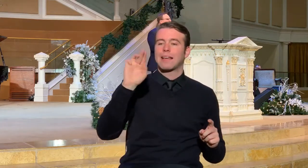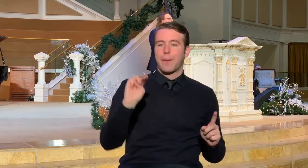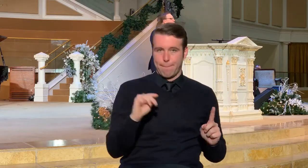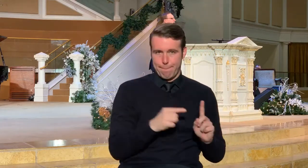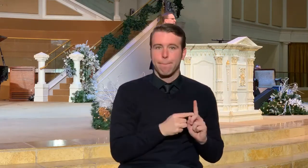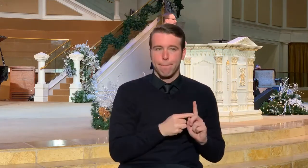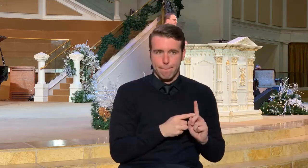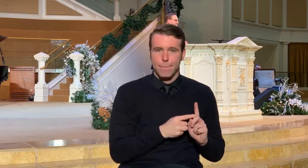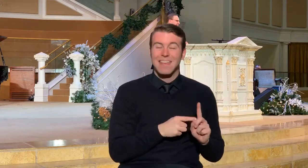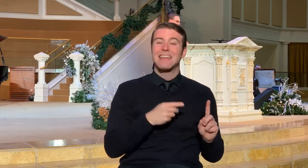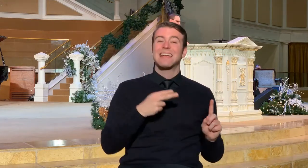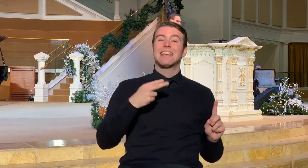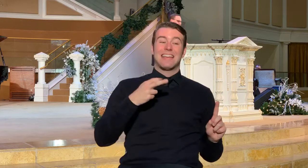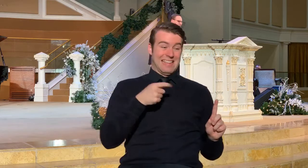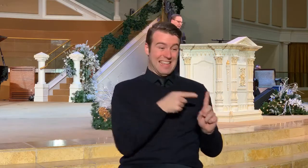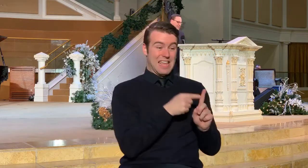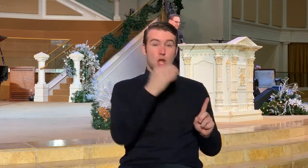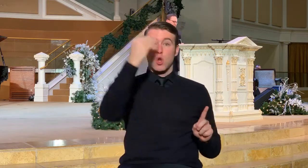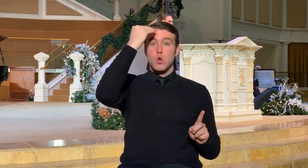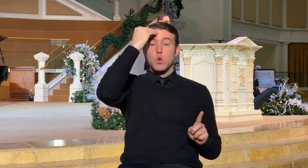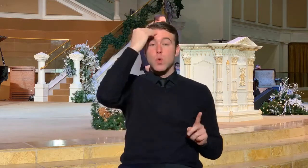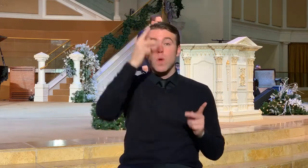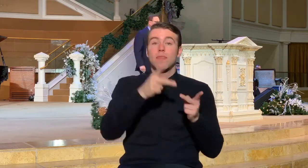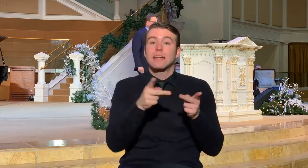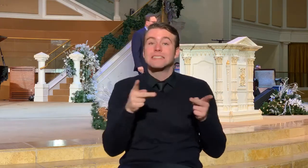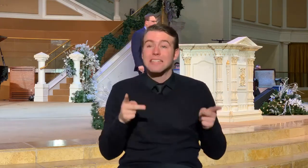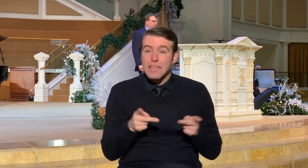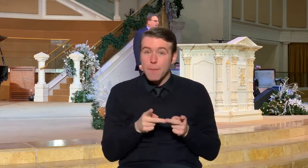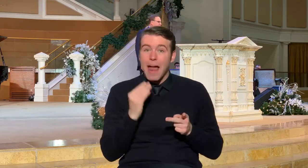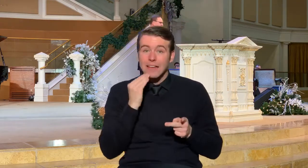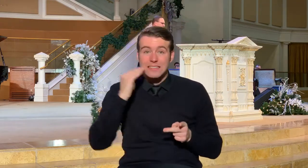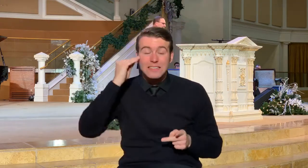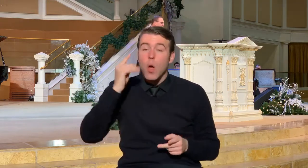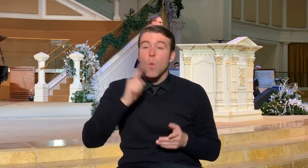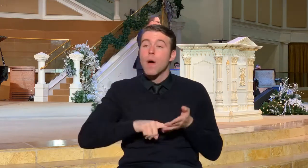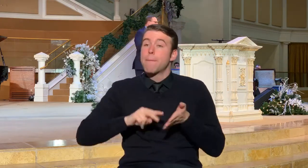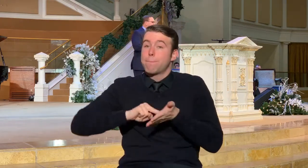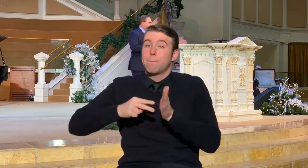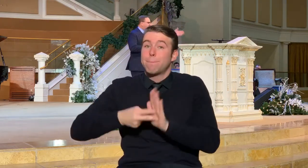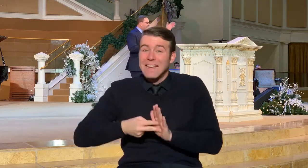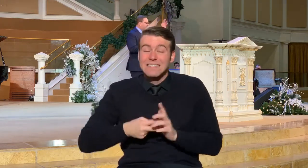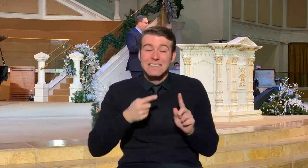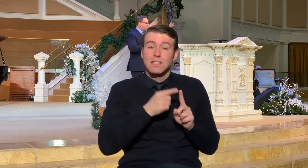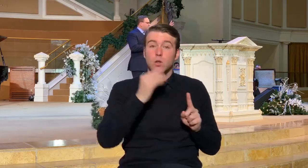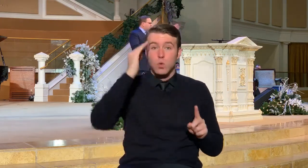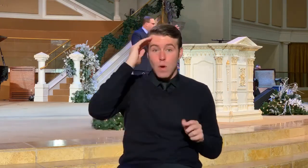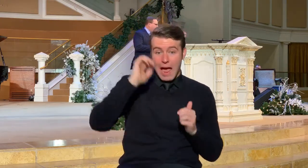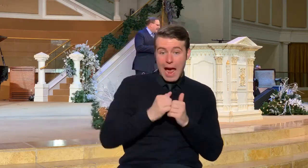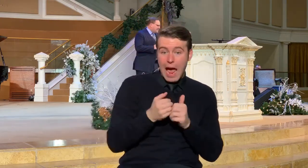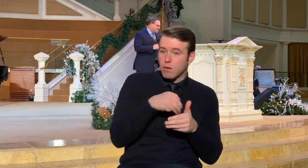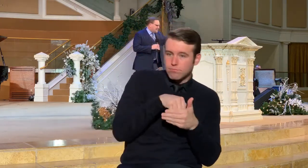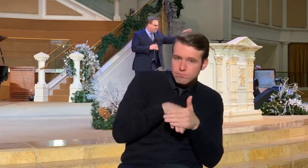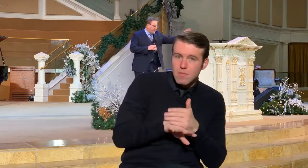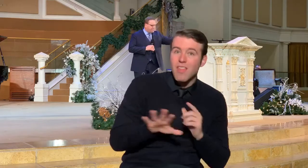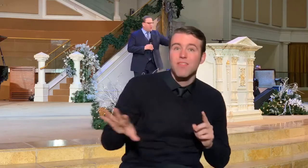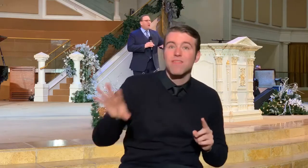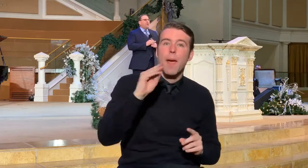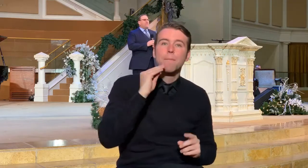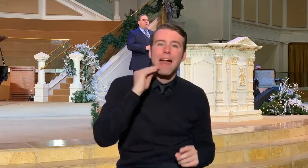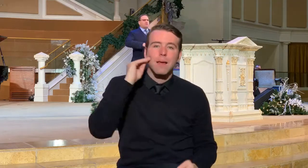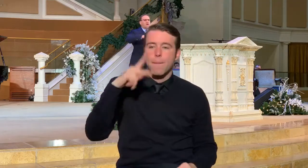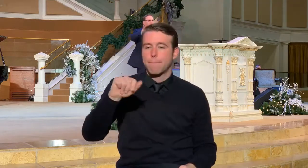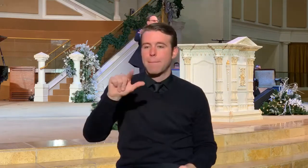he knew the desolate palaces. What it literally means is that he had gotten into the palaces of